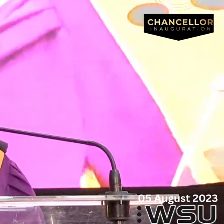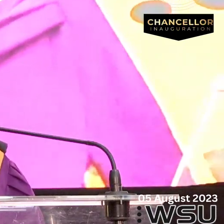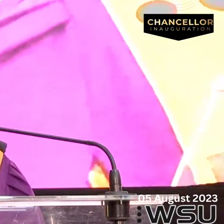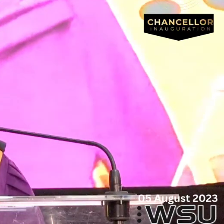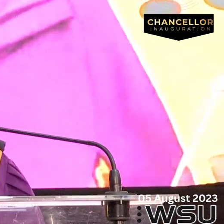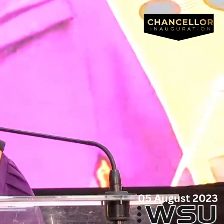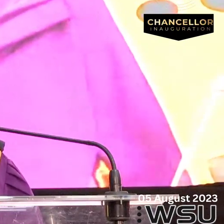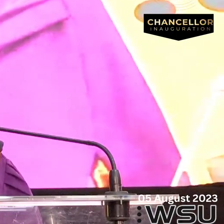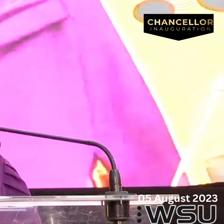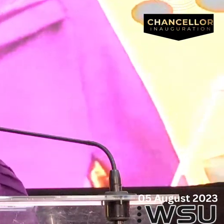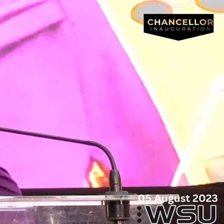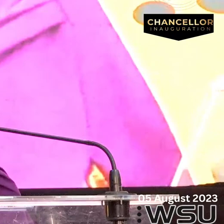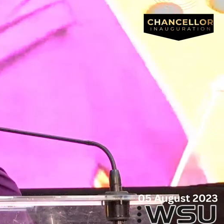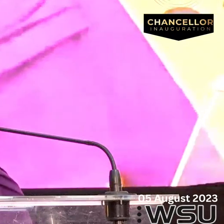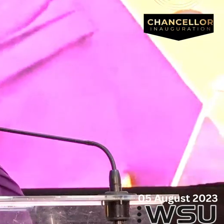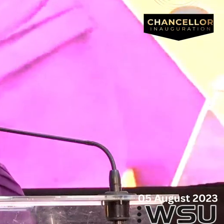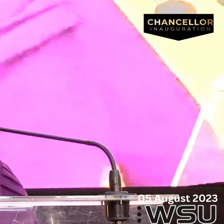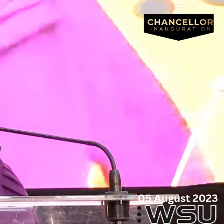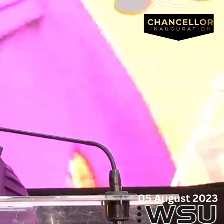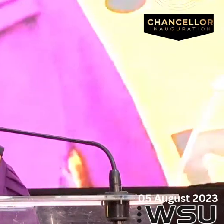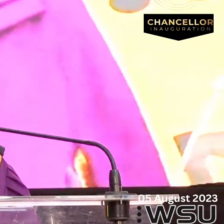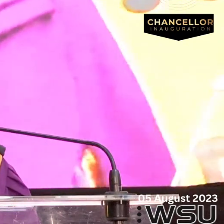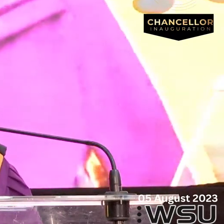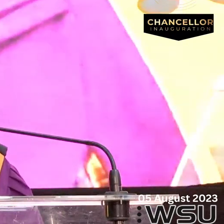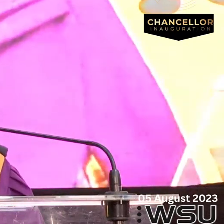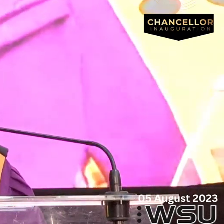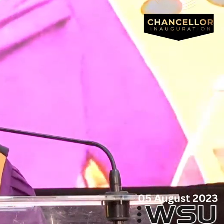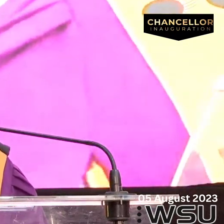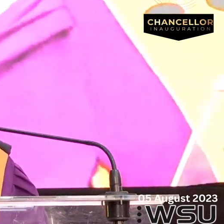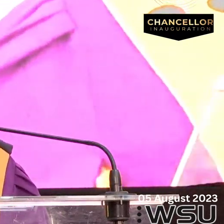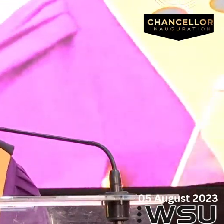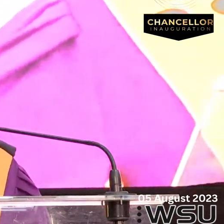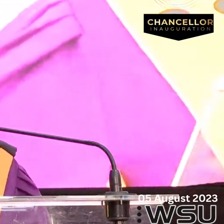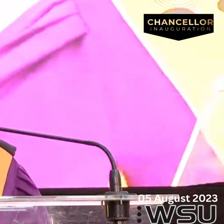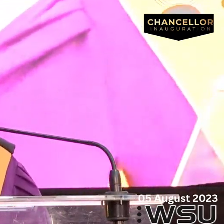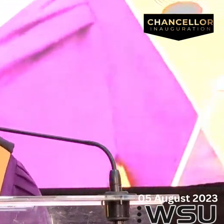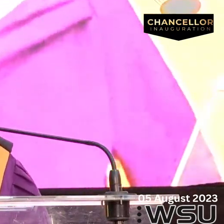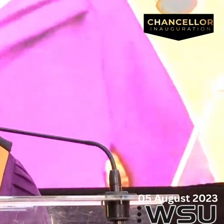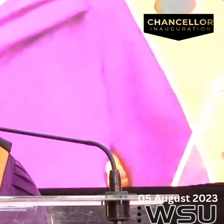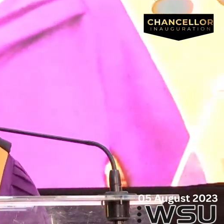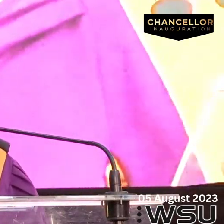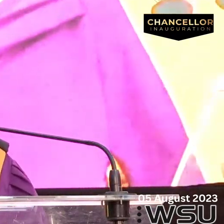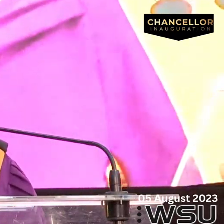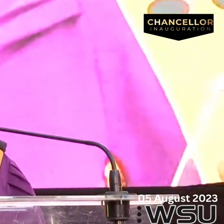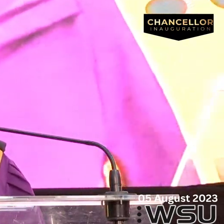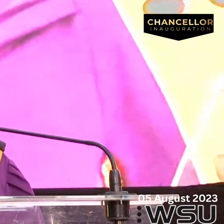guilty, Prof. Ngul, that I didn't continue to